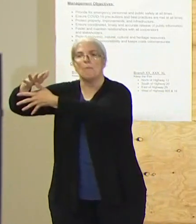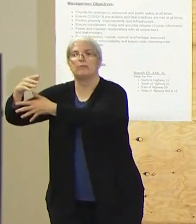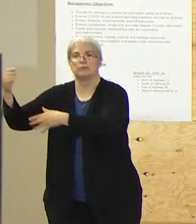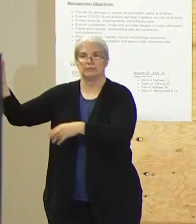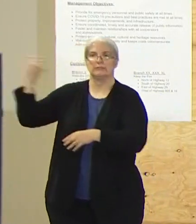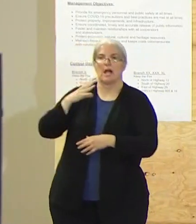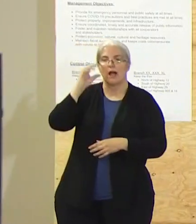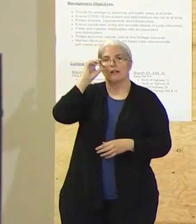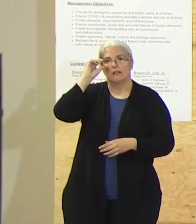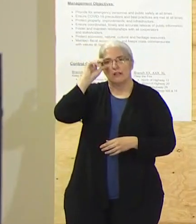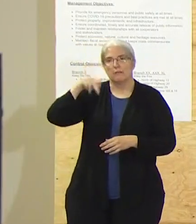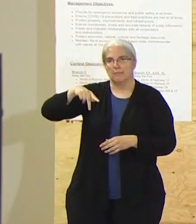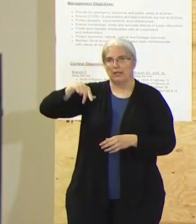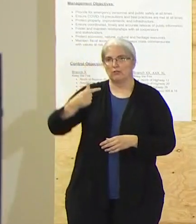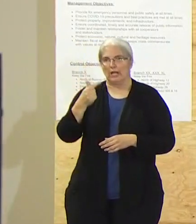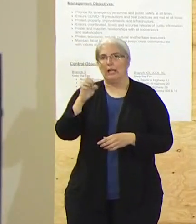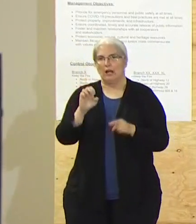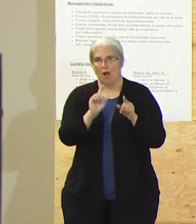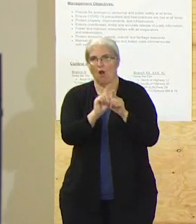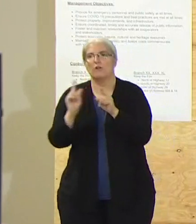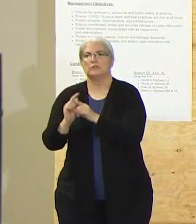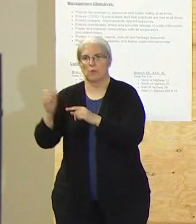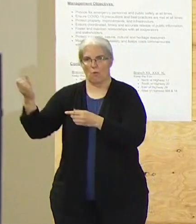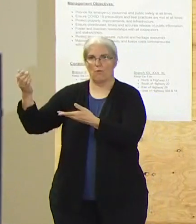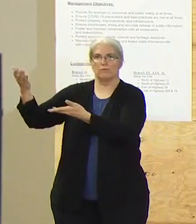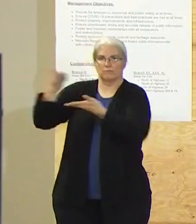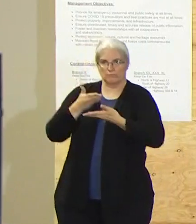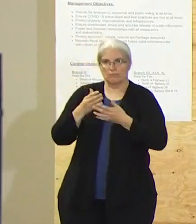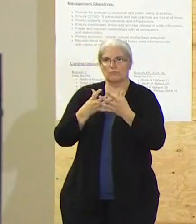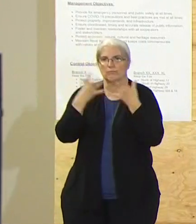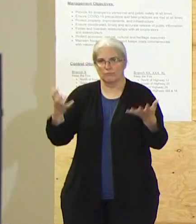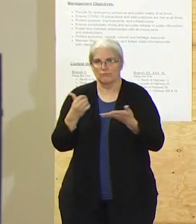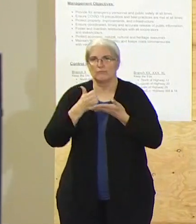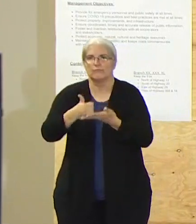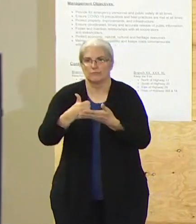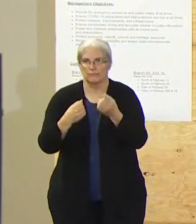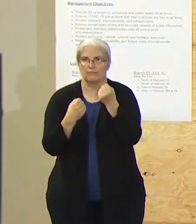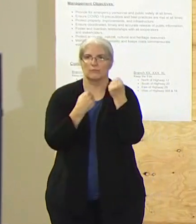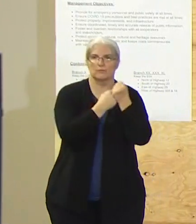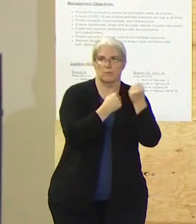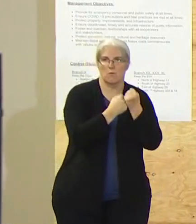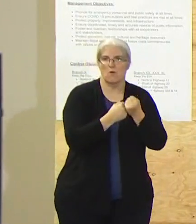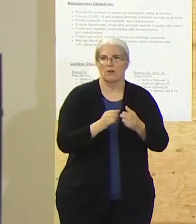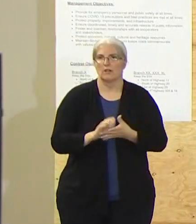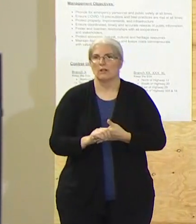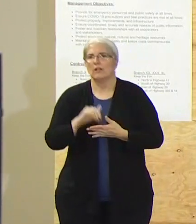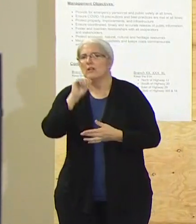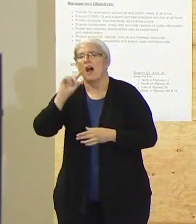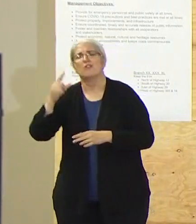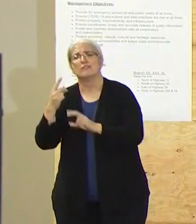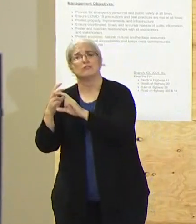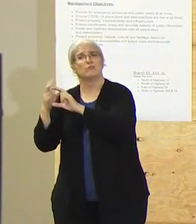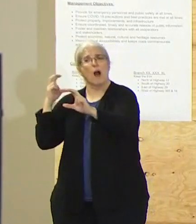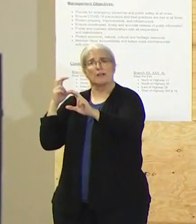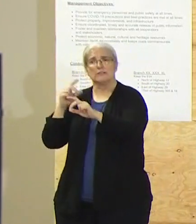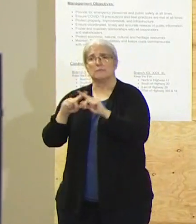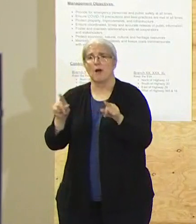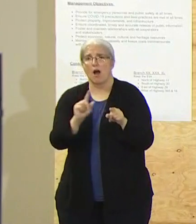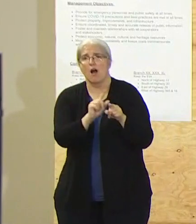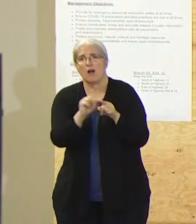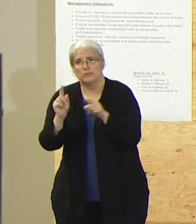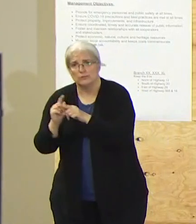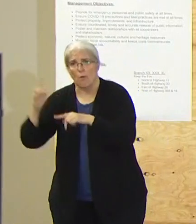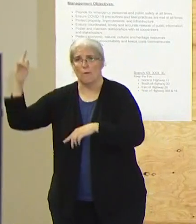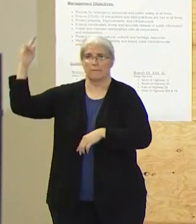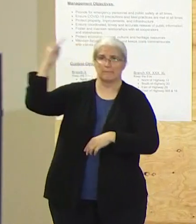as well. So the mutual aid system is more broad than just engines. It also includes fixed wing and other